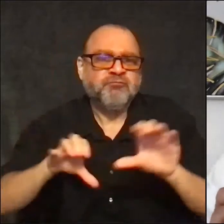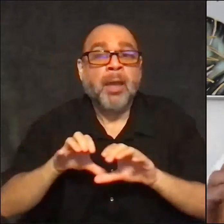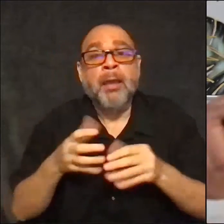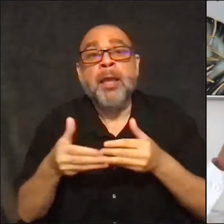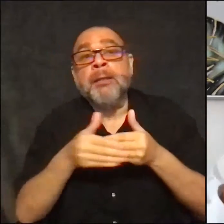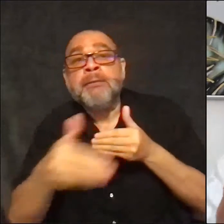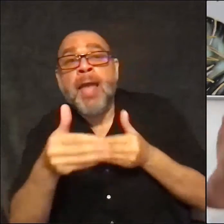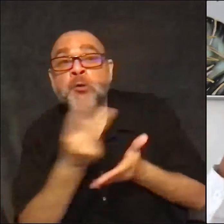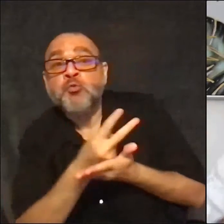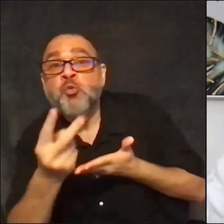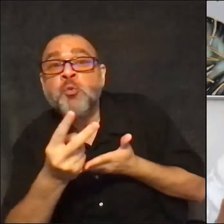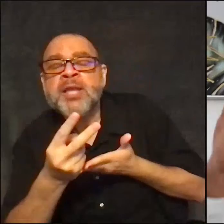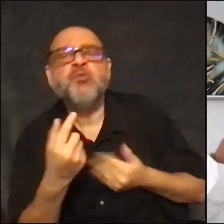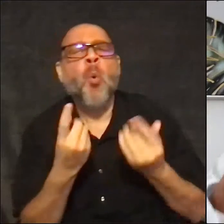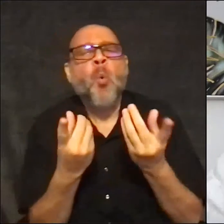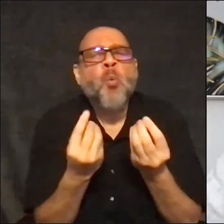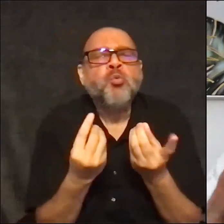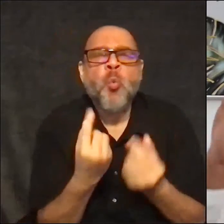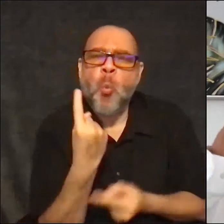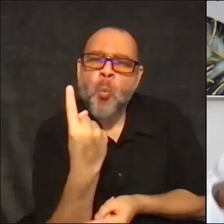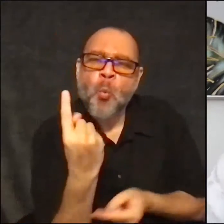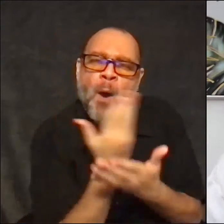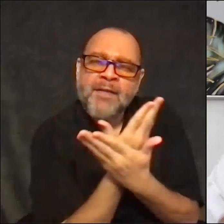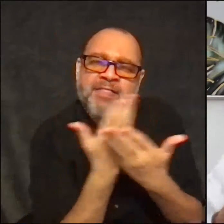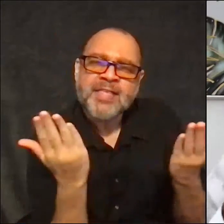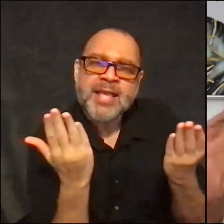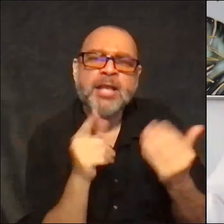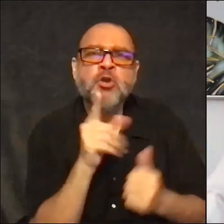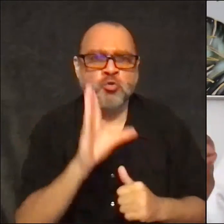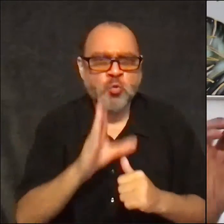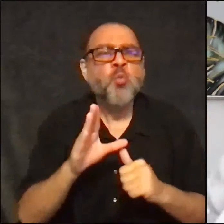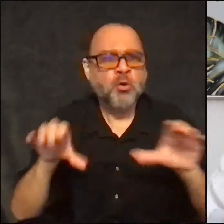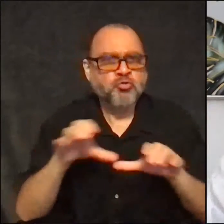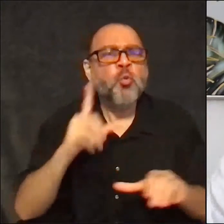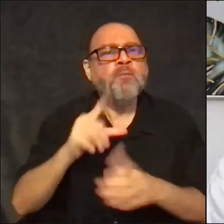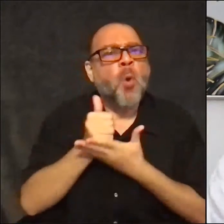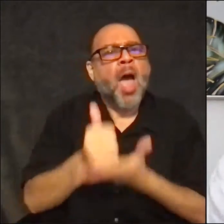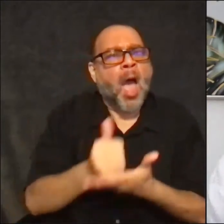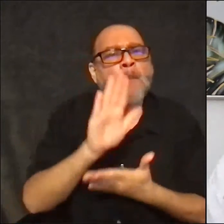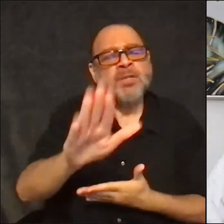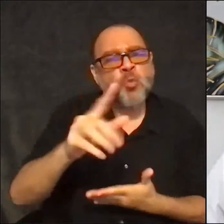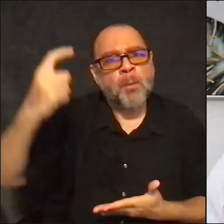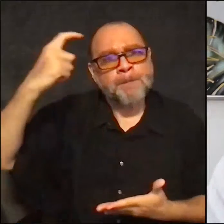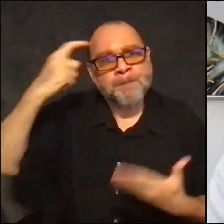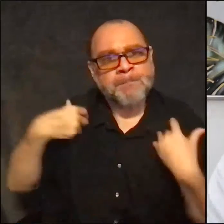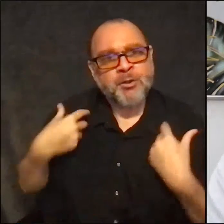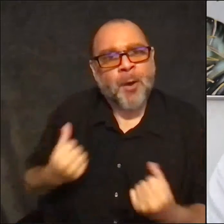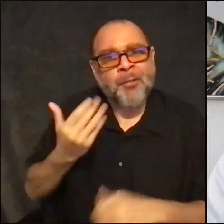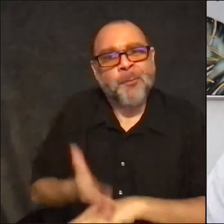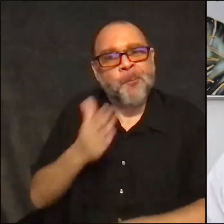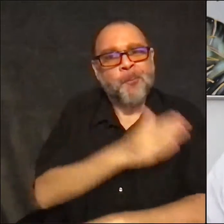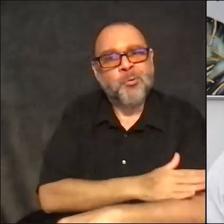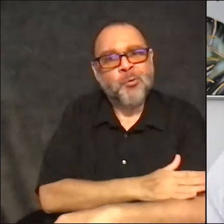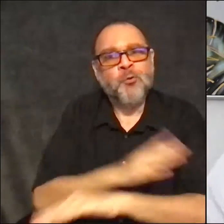weeks to improve your mental and emotional health? I want to give it a moment, let it breathe, and read off some of what